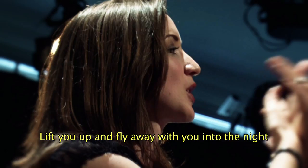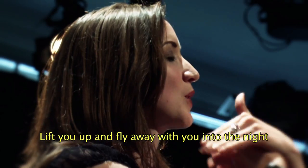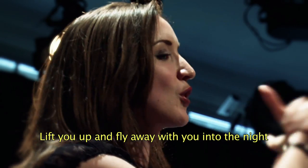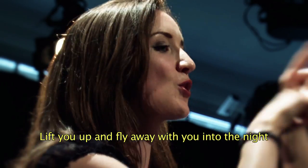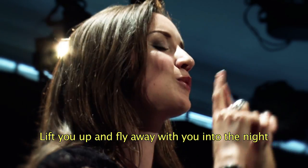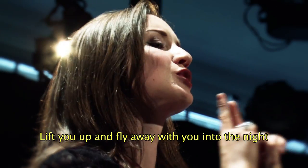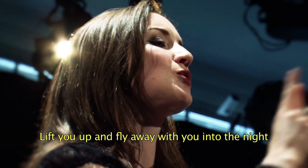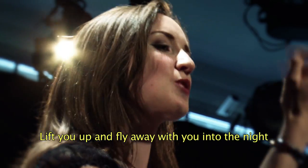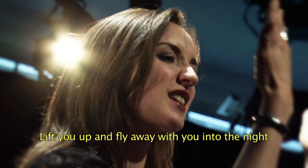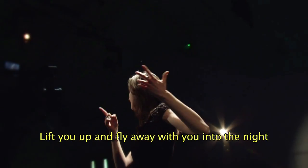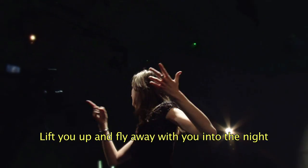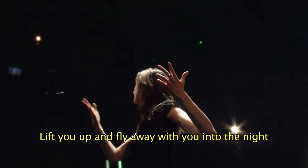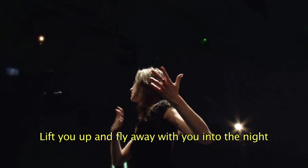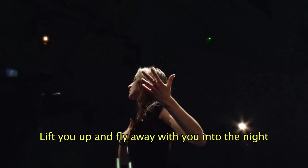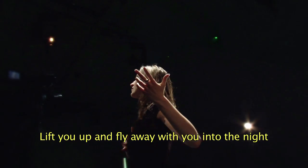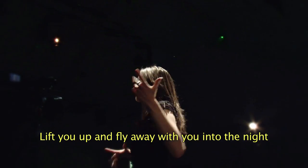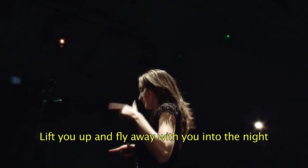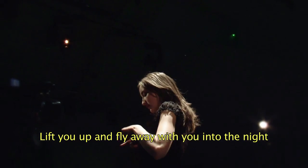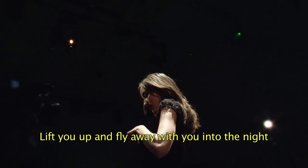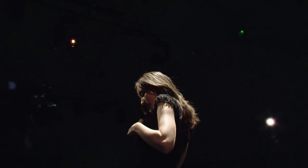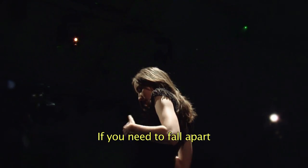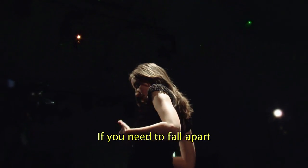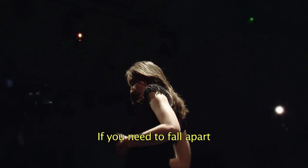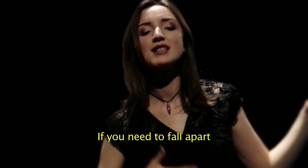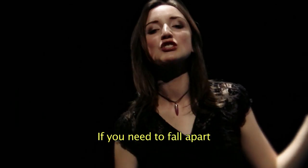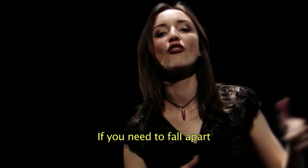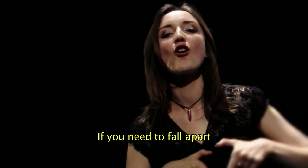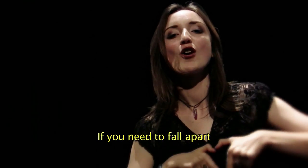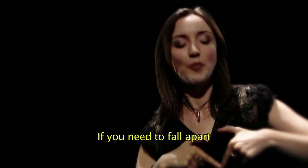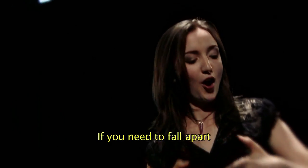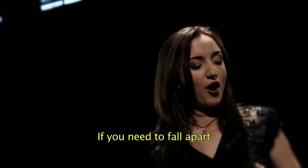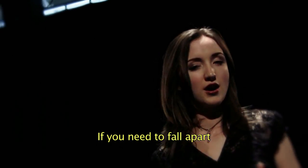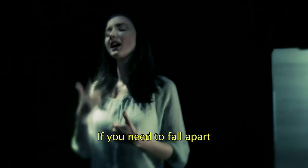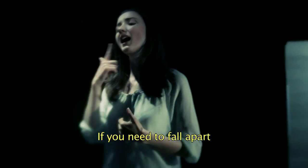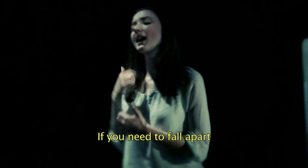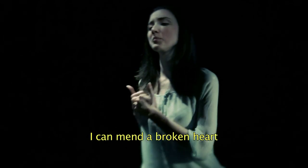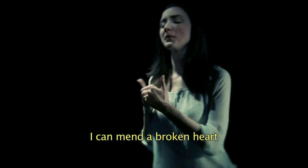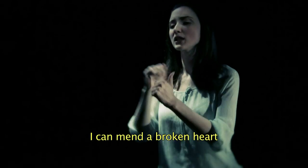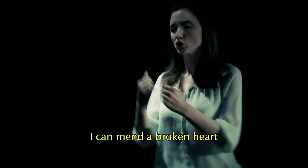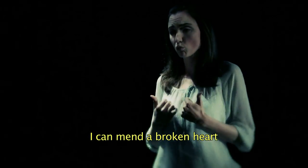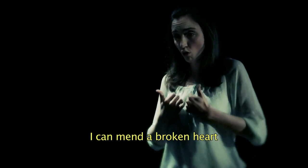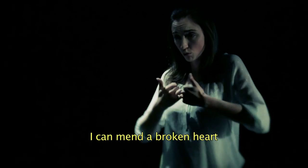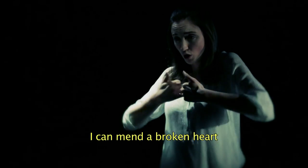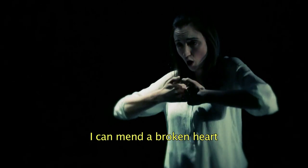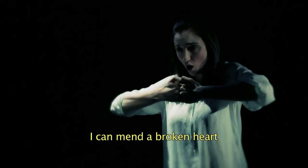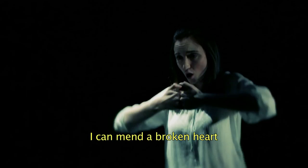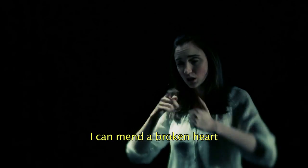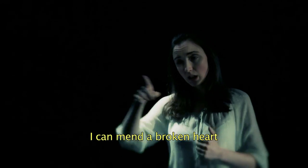you're never alone Love at you're never alone We're never alone